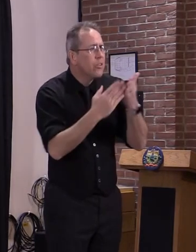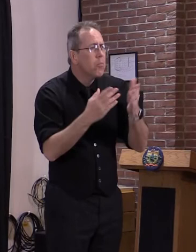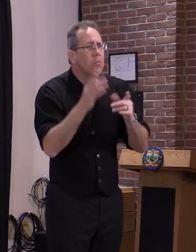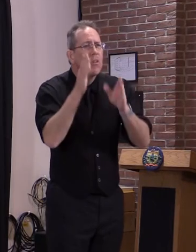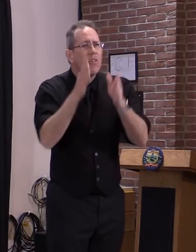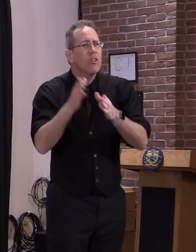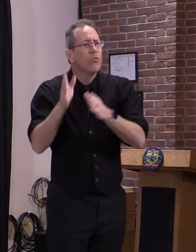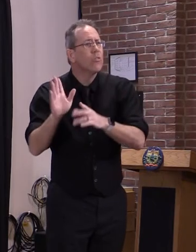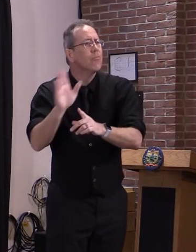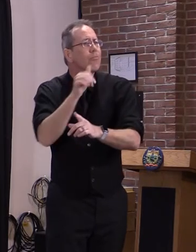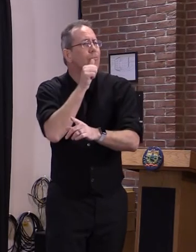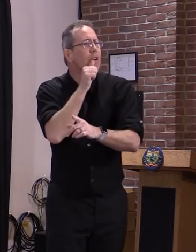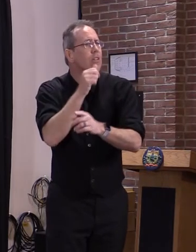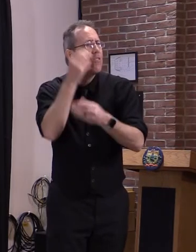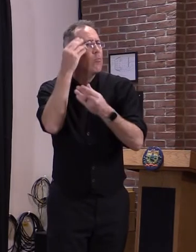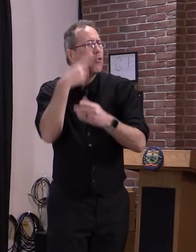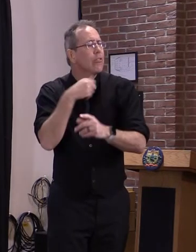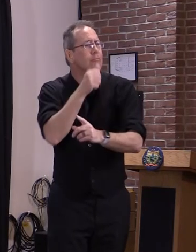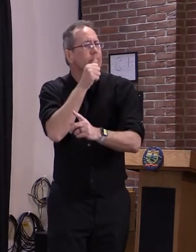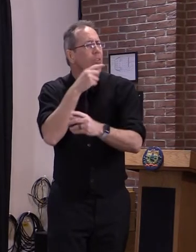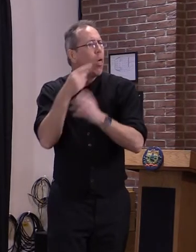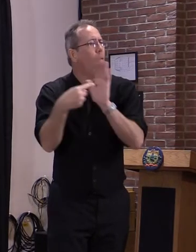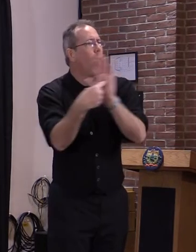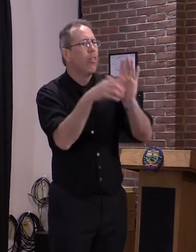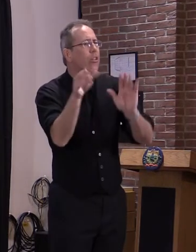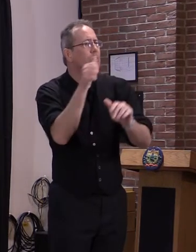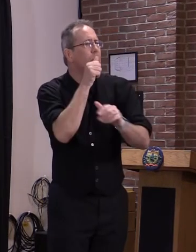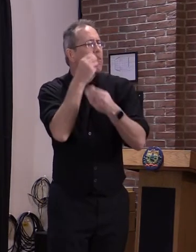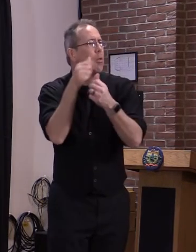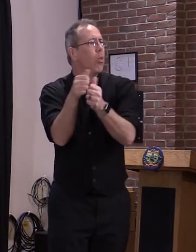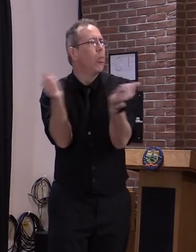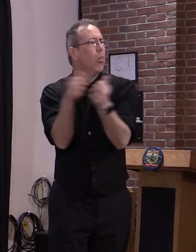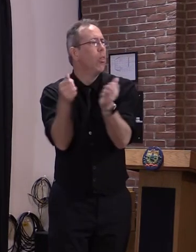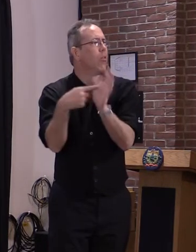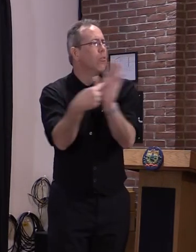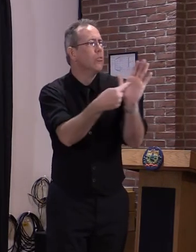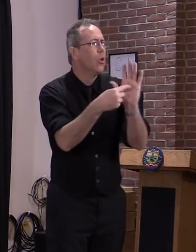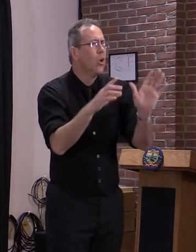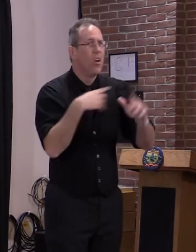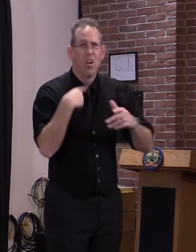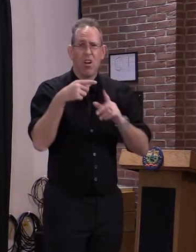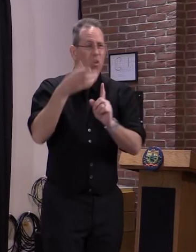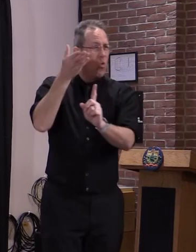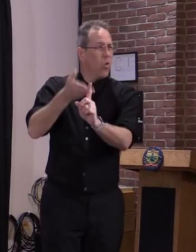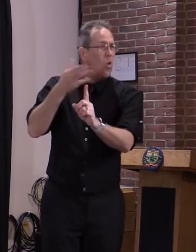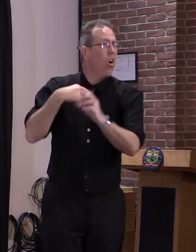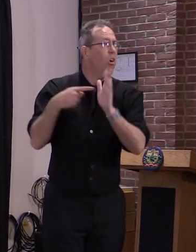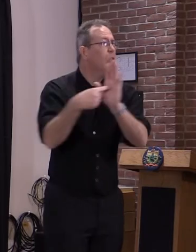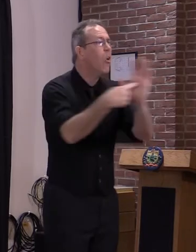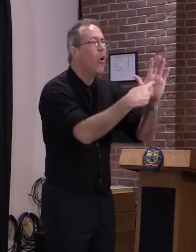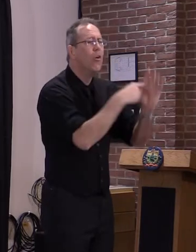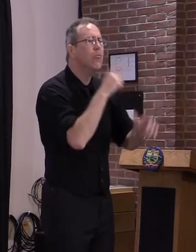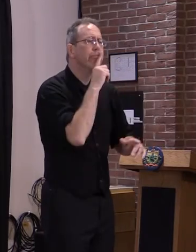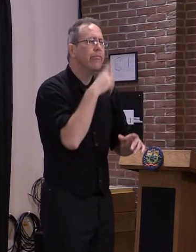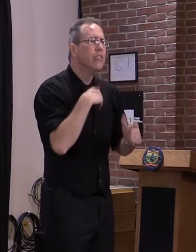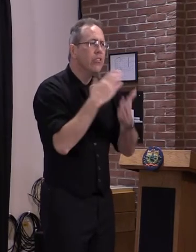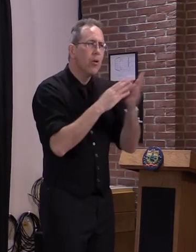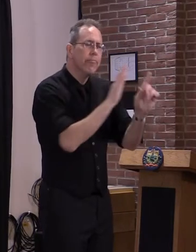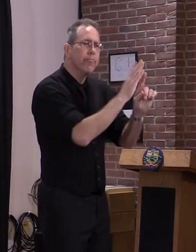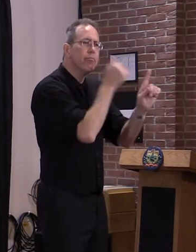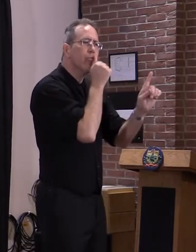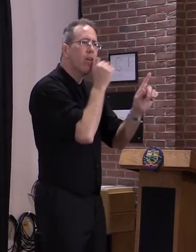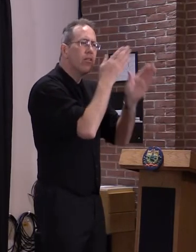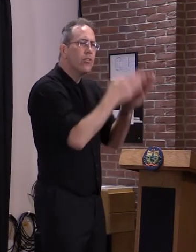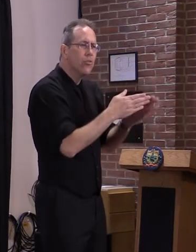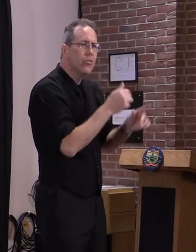be some of the rub with the media and with you in particular, Greg. But we